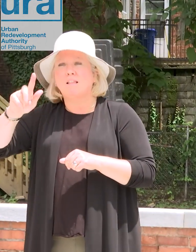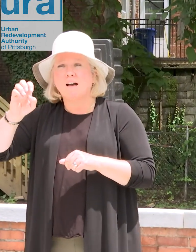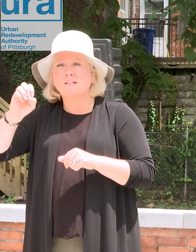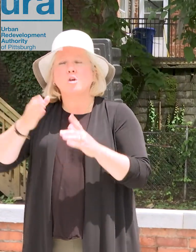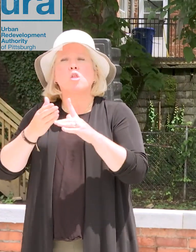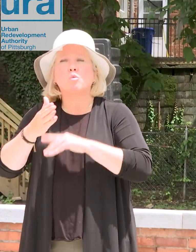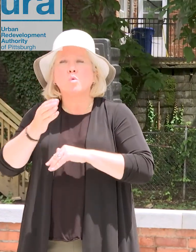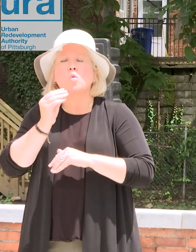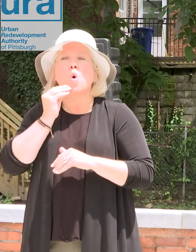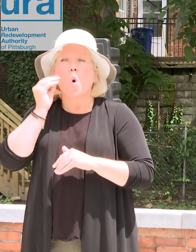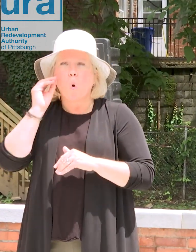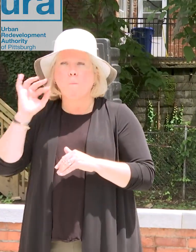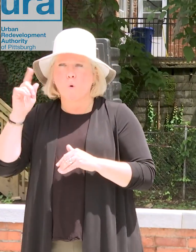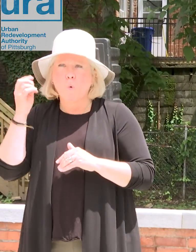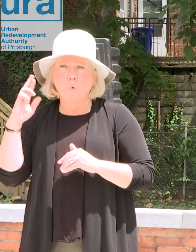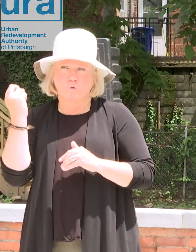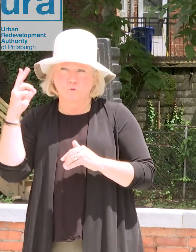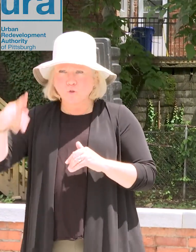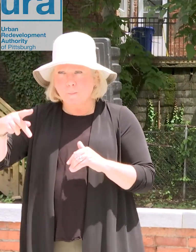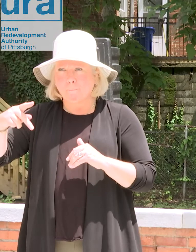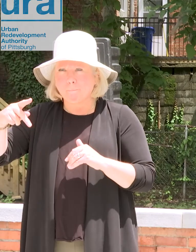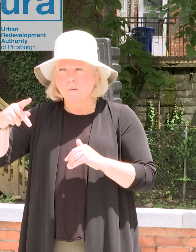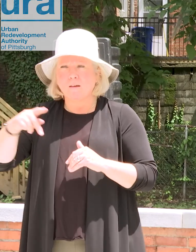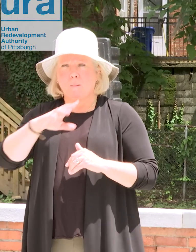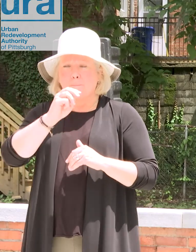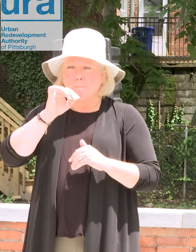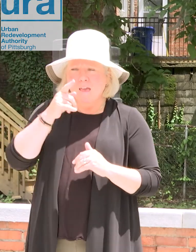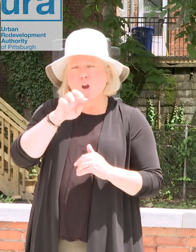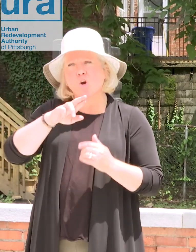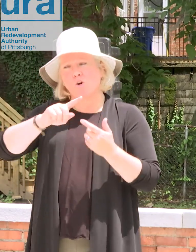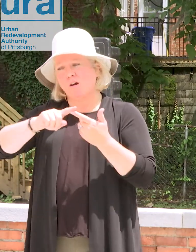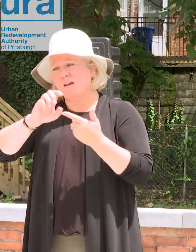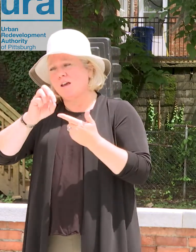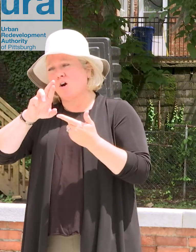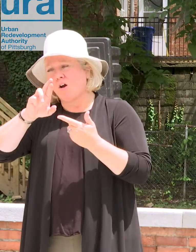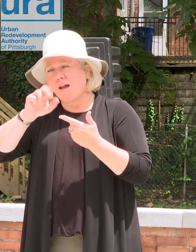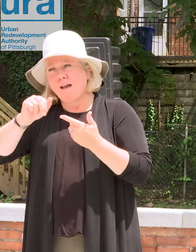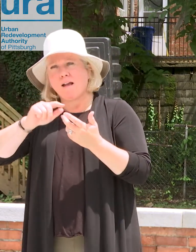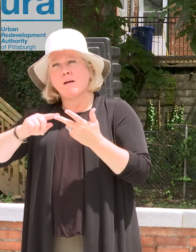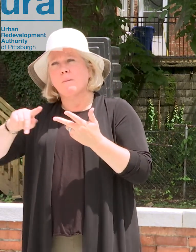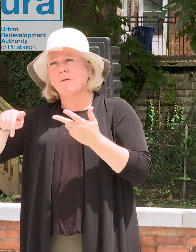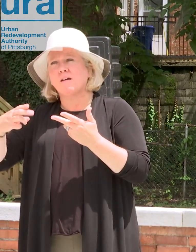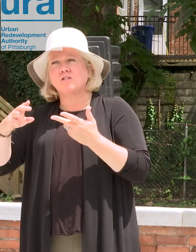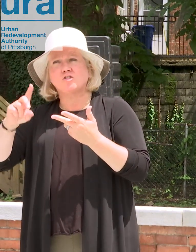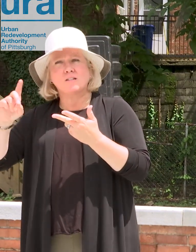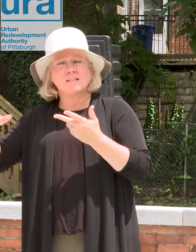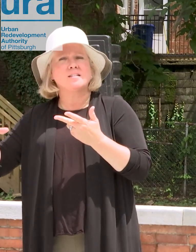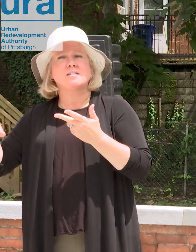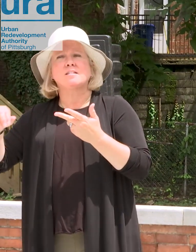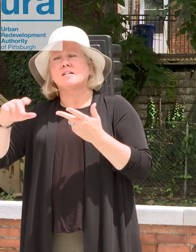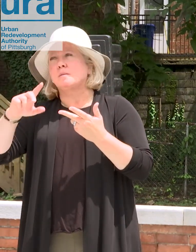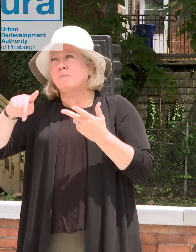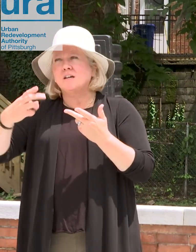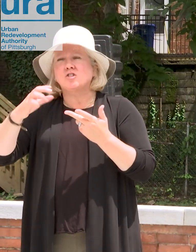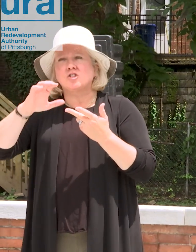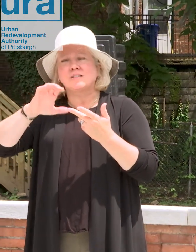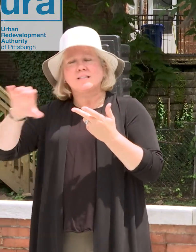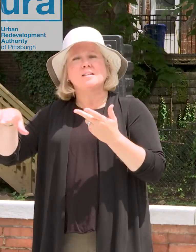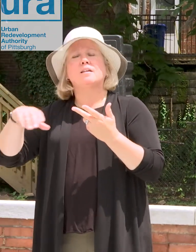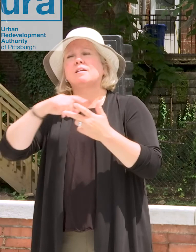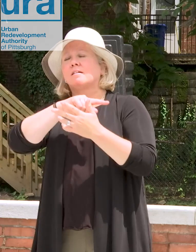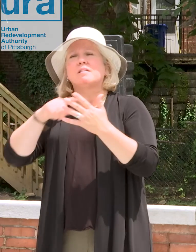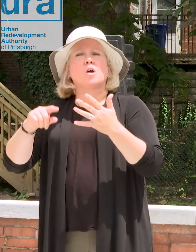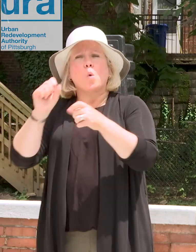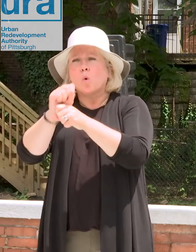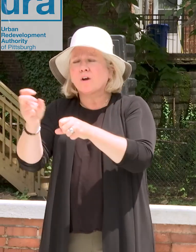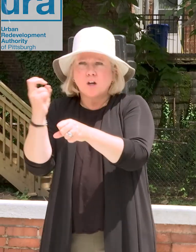opportunity that's been given, that the mayor and the URA and PHDC and everyone in the city is working so hard to